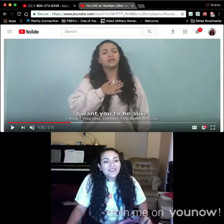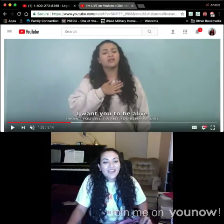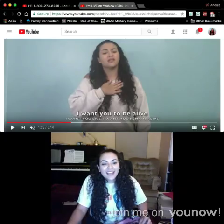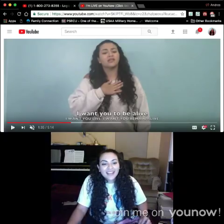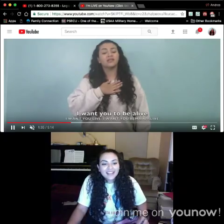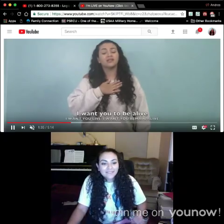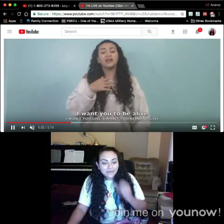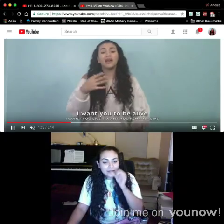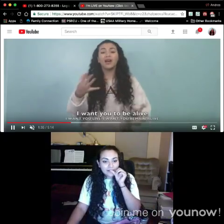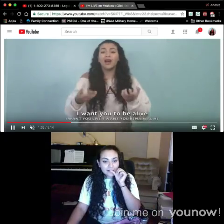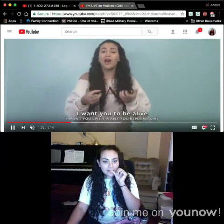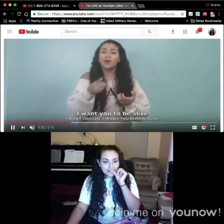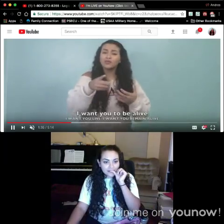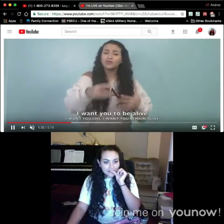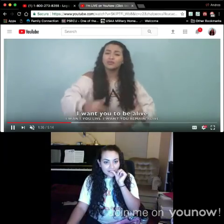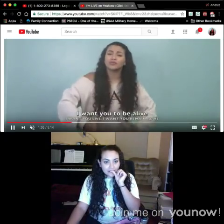Okay.